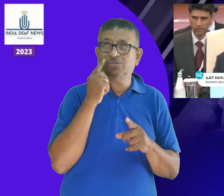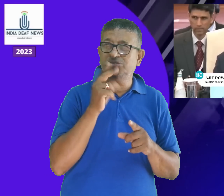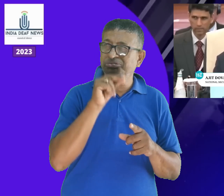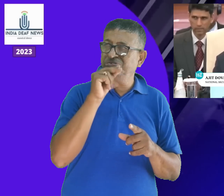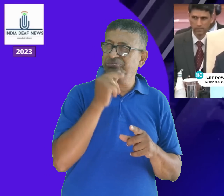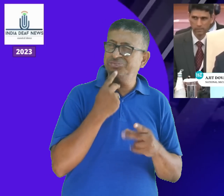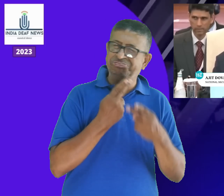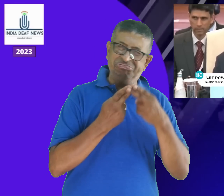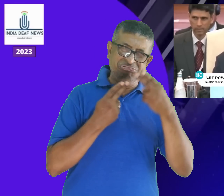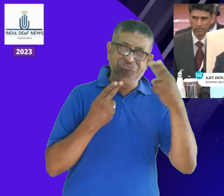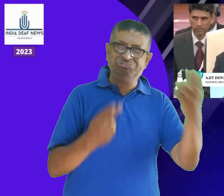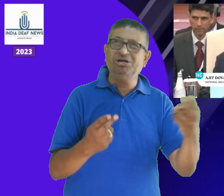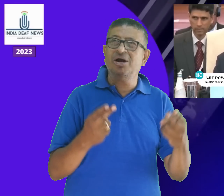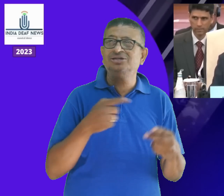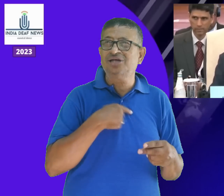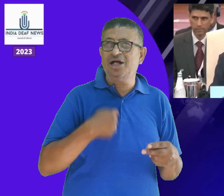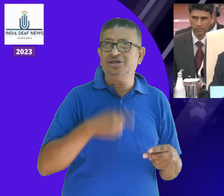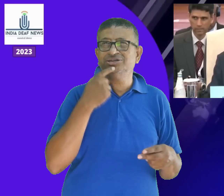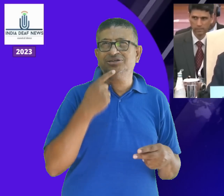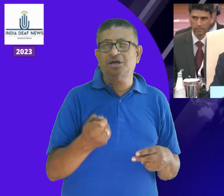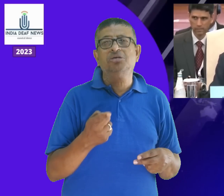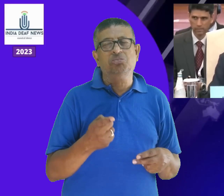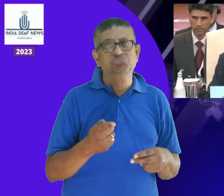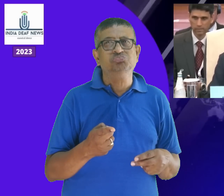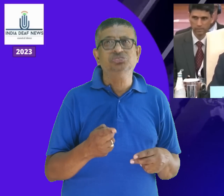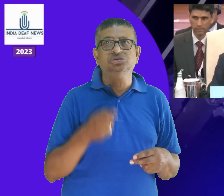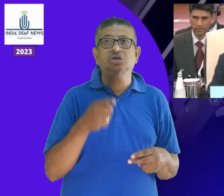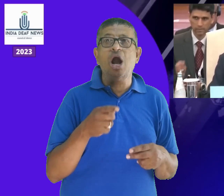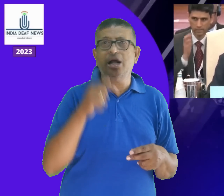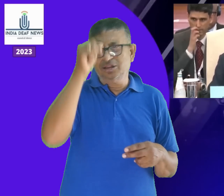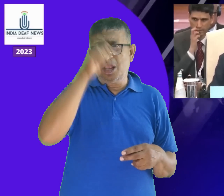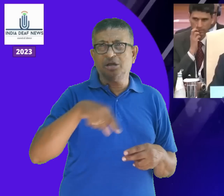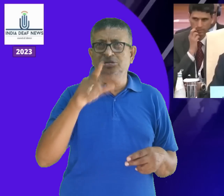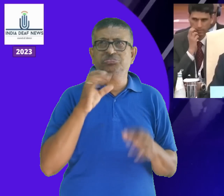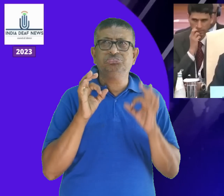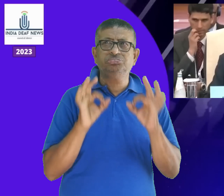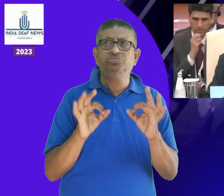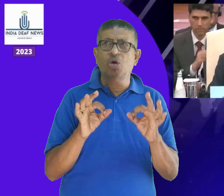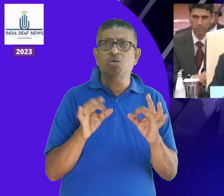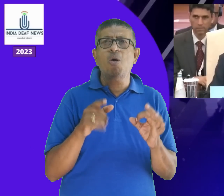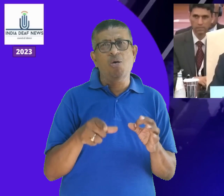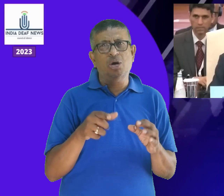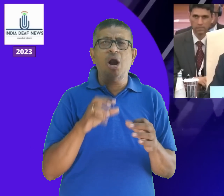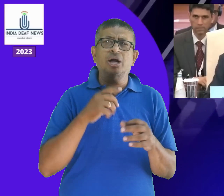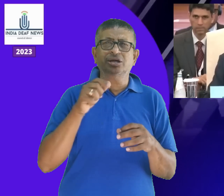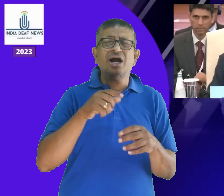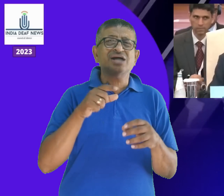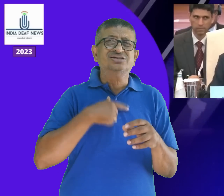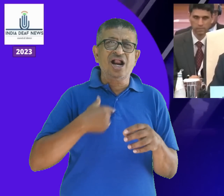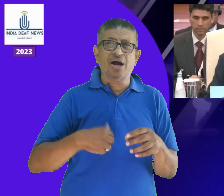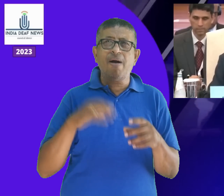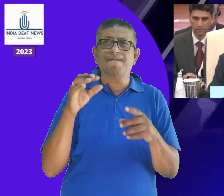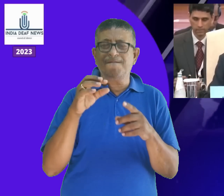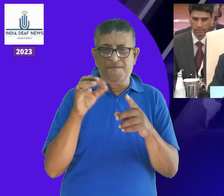of states, and inviolability of state borders. Non-use of force or threat of